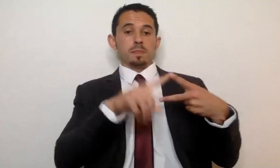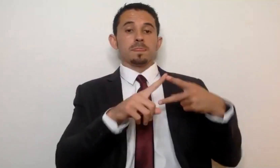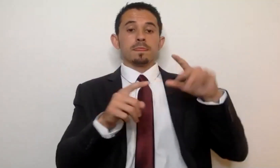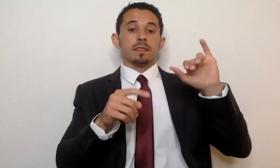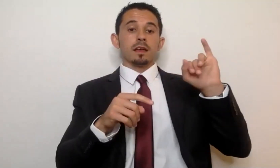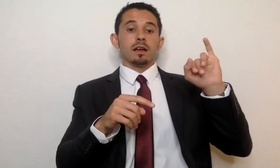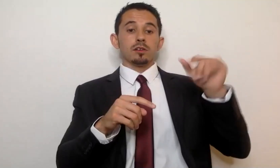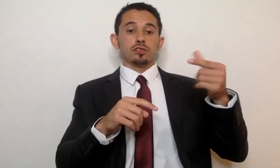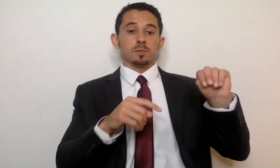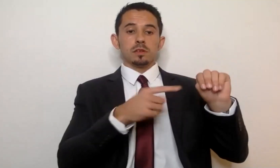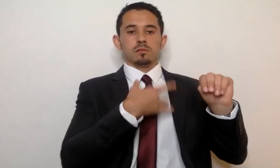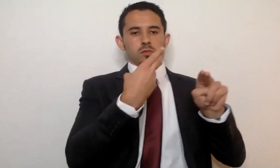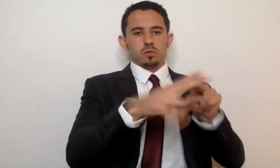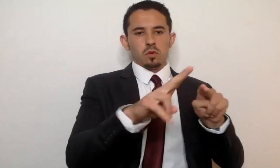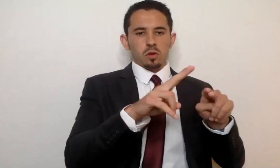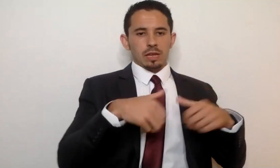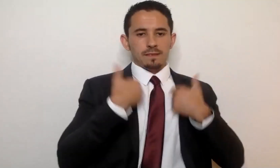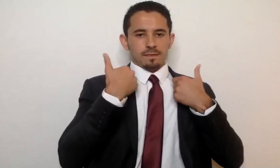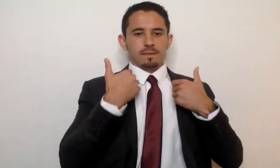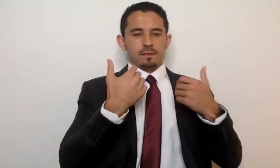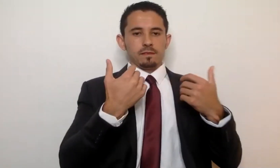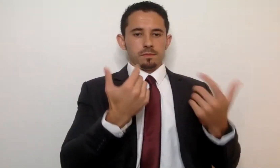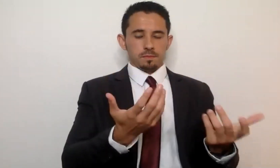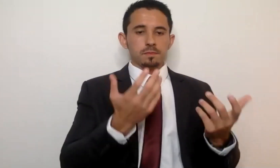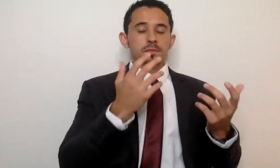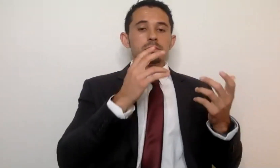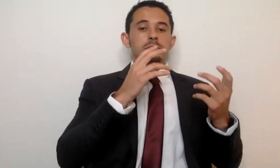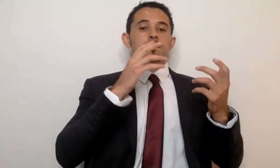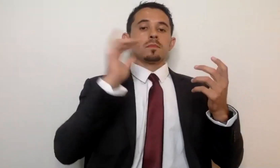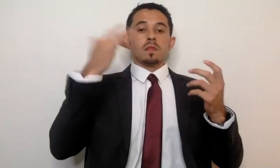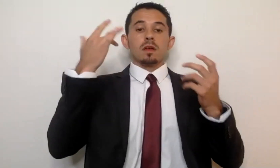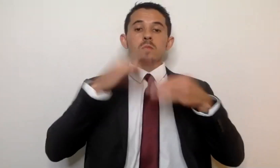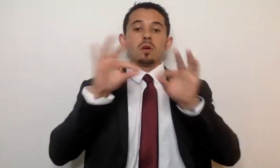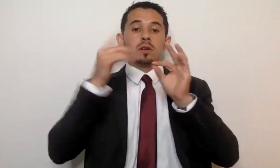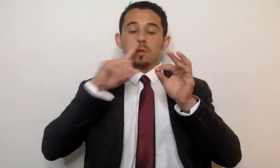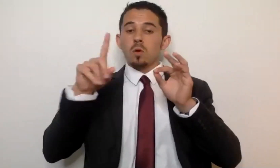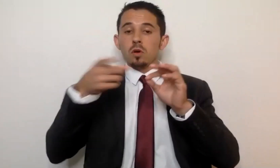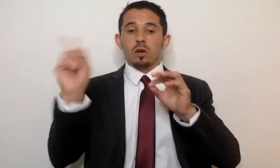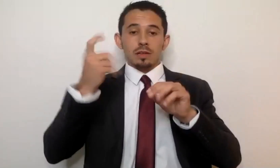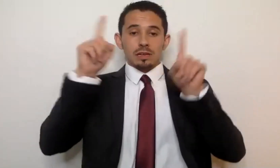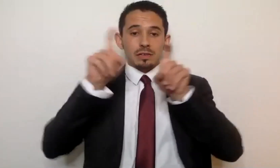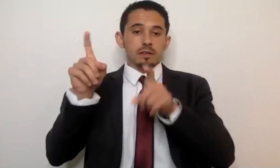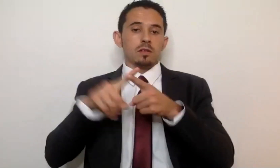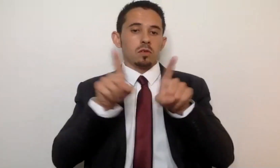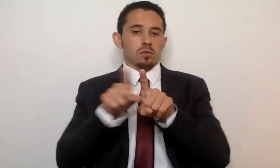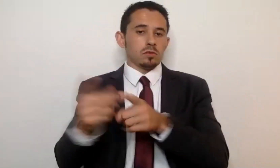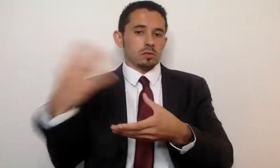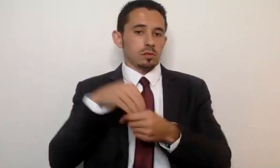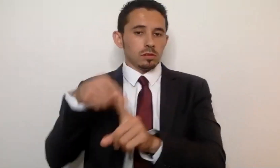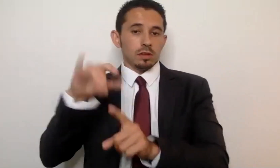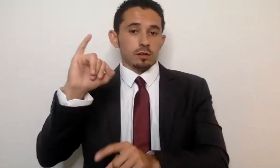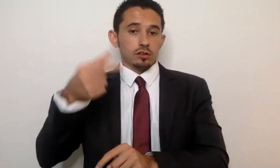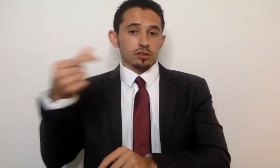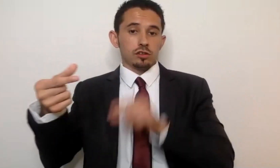are used to detect disease response. IgM are more short-lived antibodies. So that's important to know for these